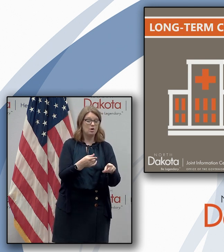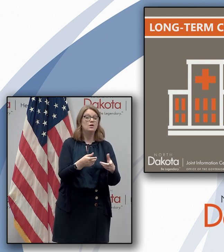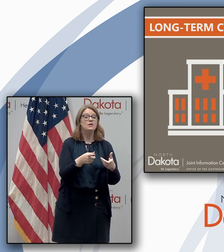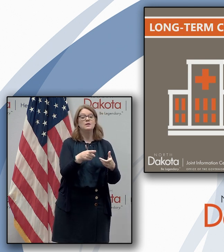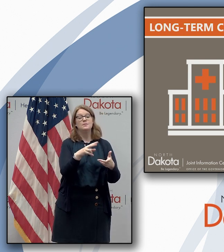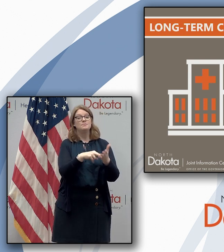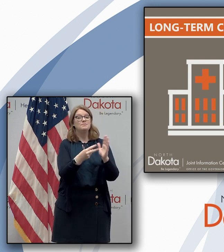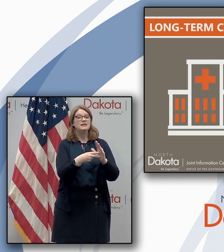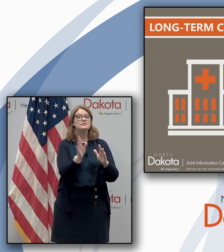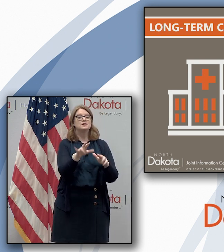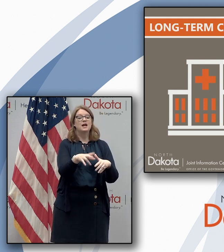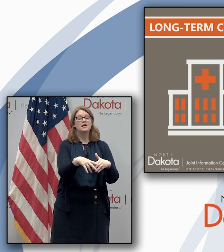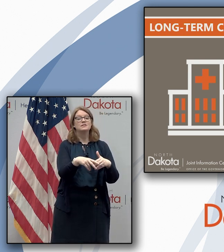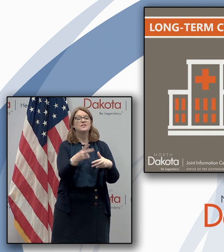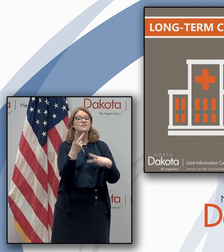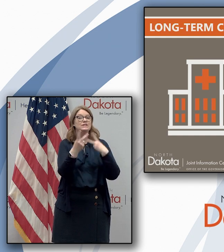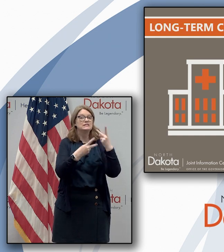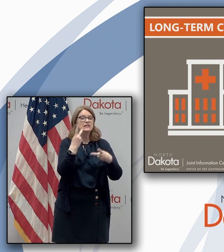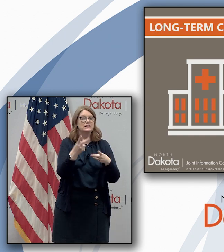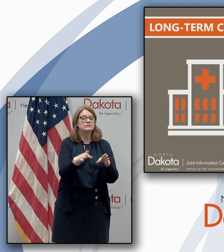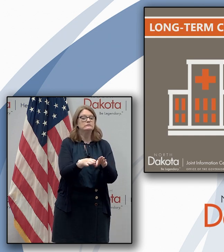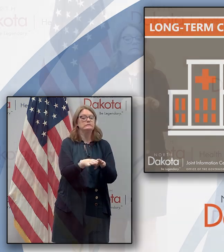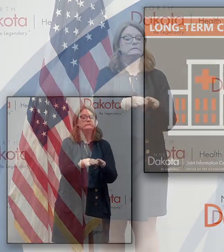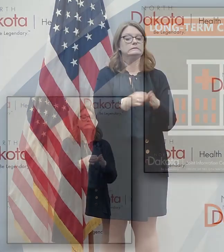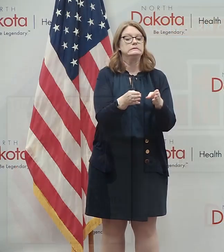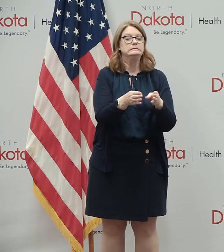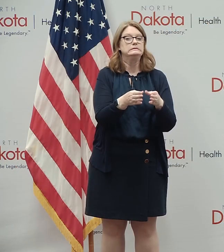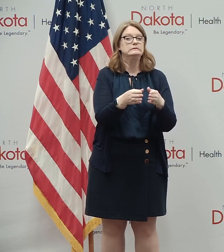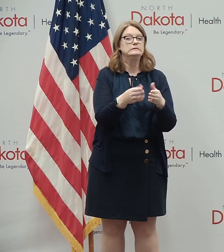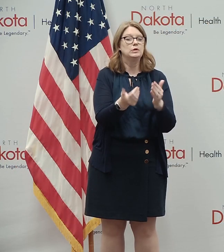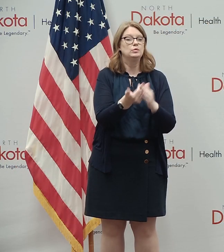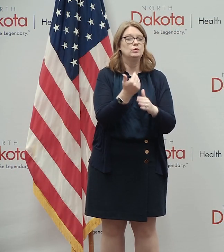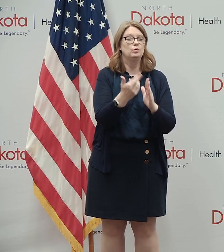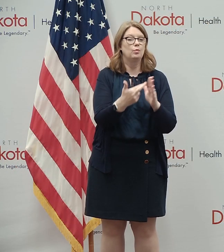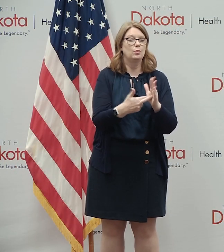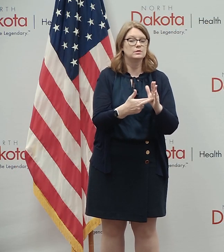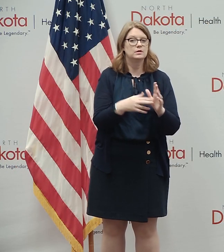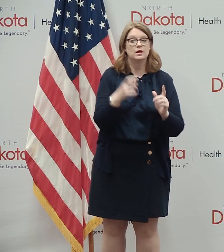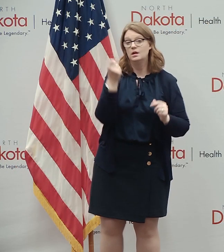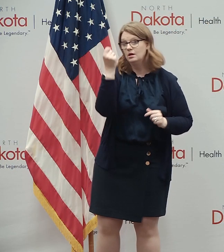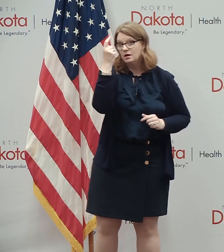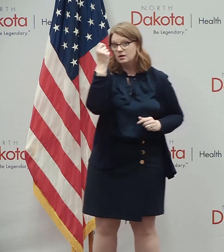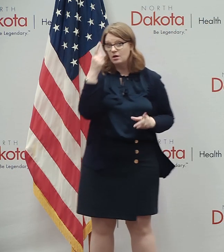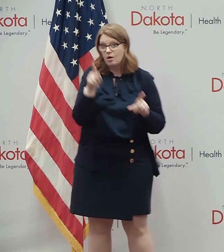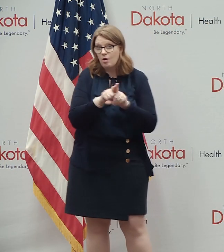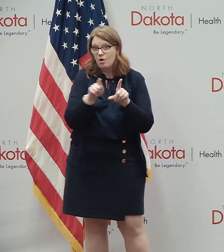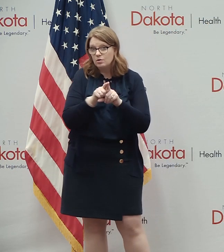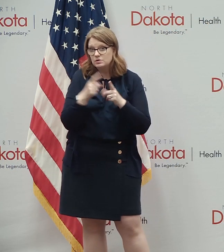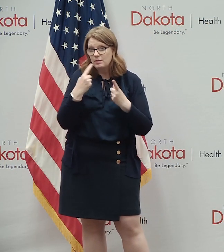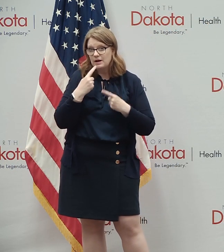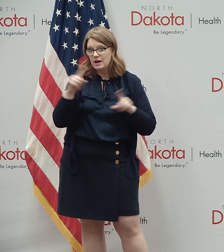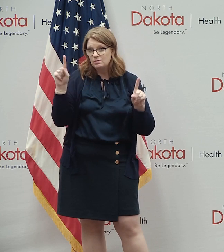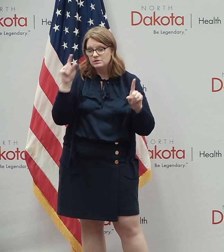plan. One thing I do want to make sure that everybody understands that we're also announcing today,